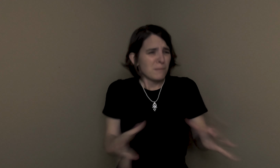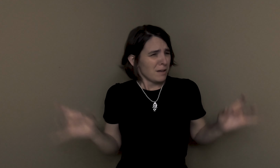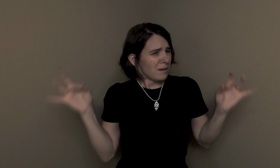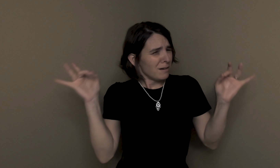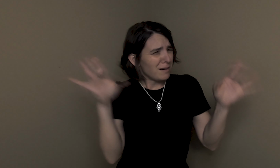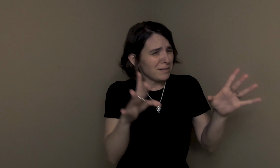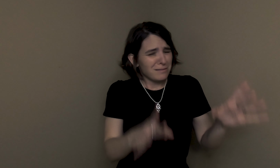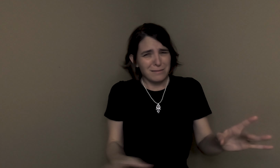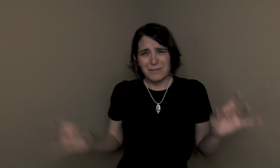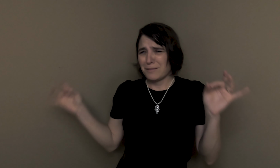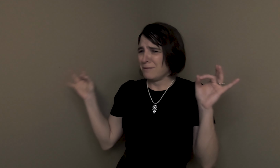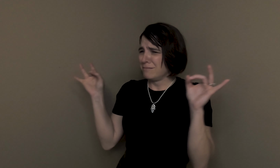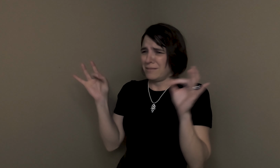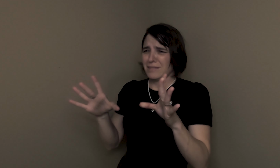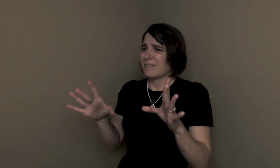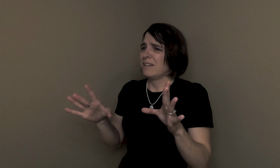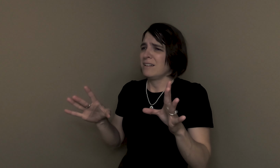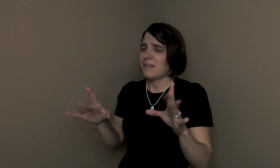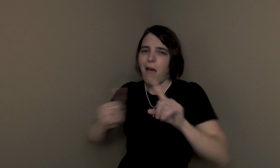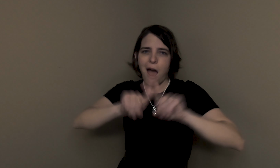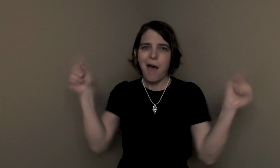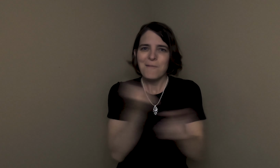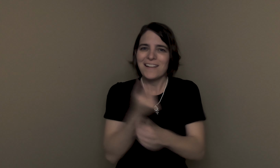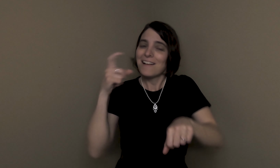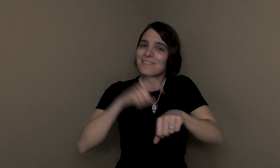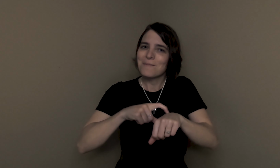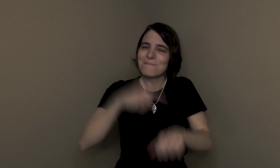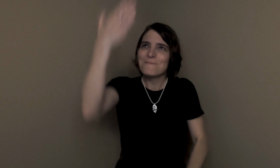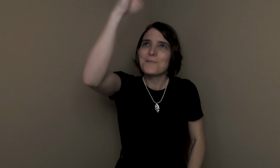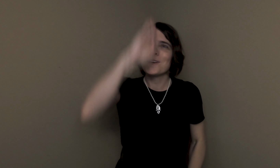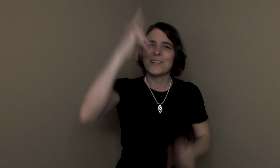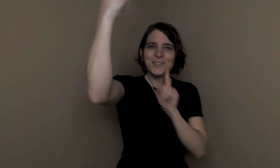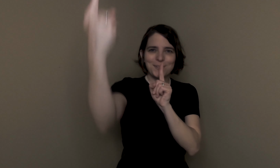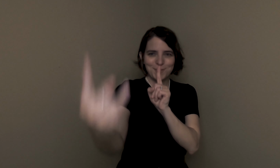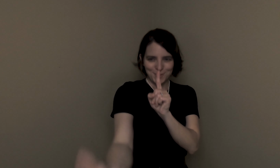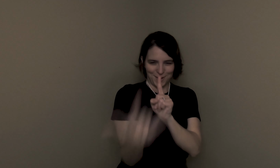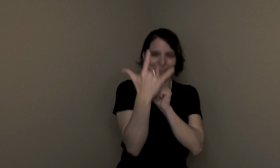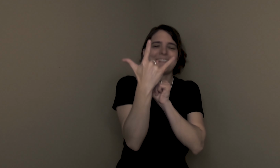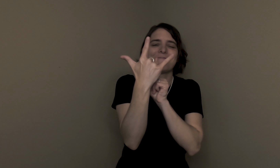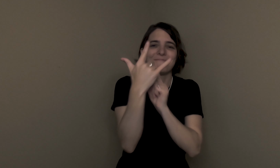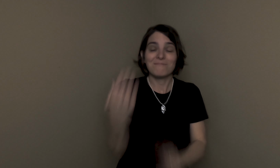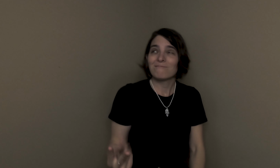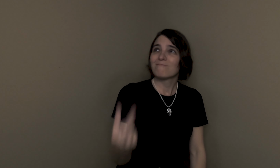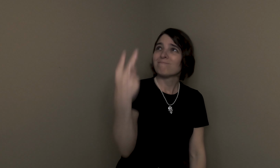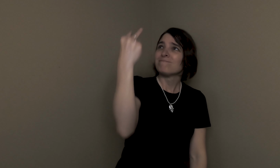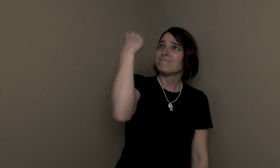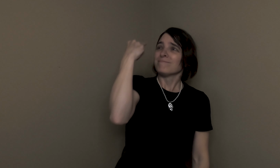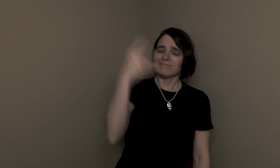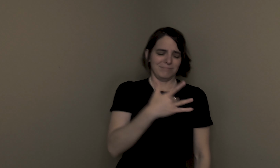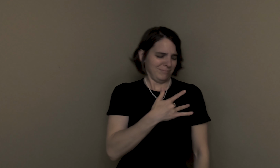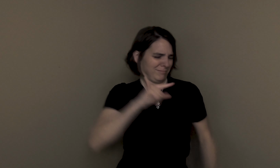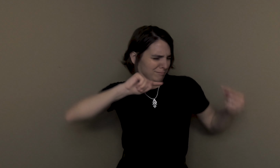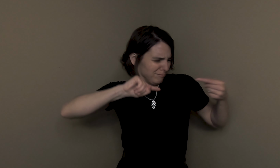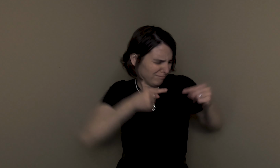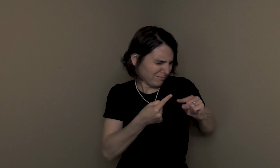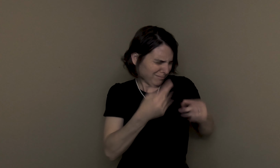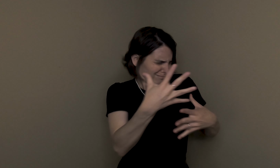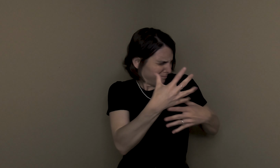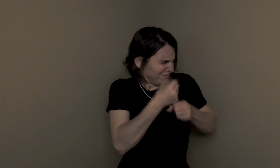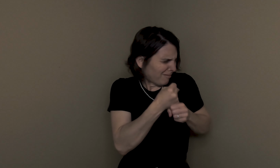many parts that were so messed up But I love the part where you showed up Rewriting my past, rewriting my